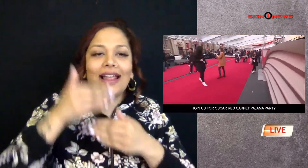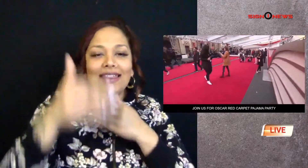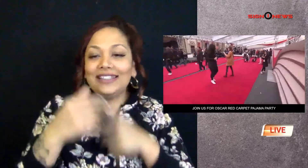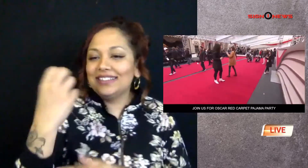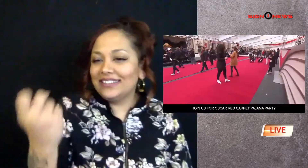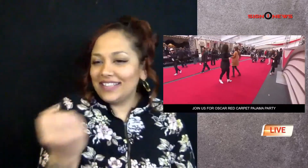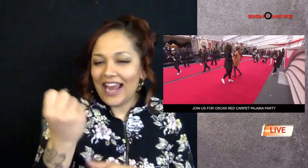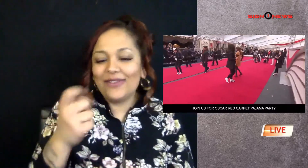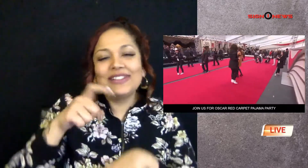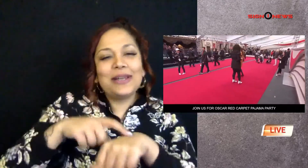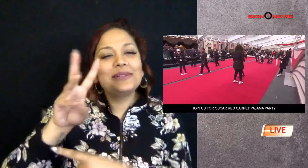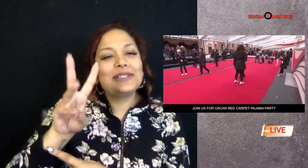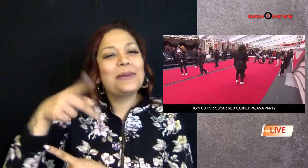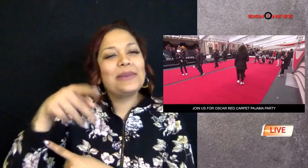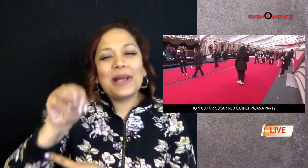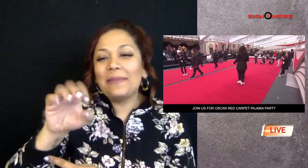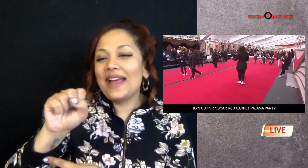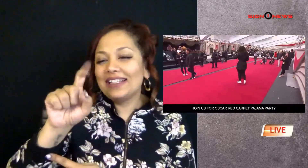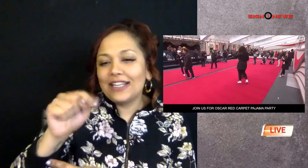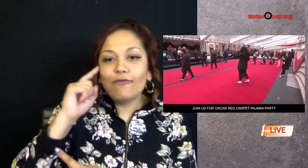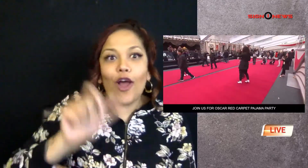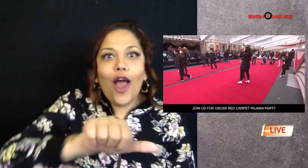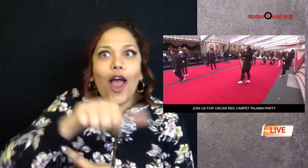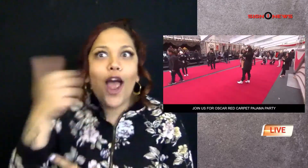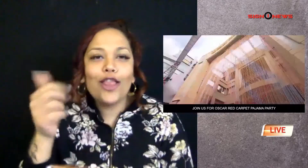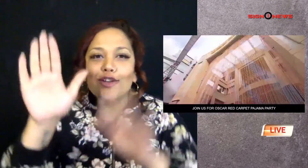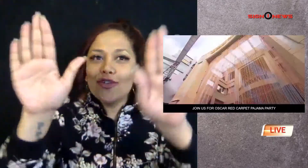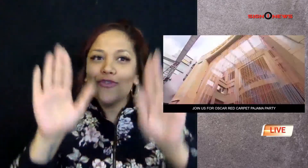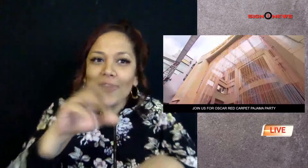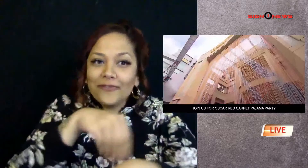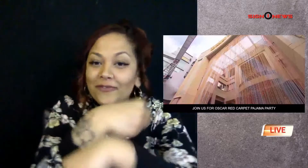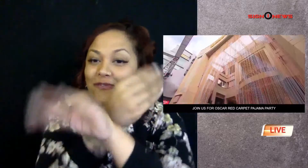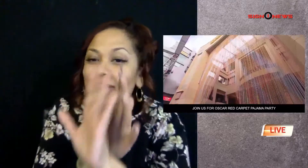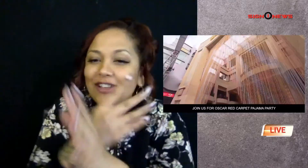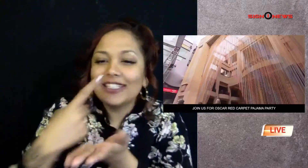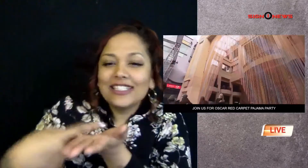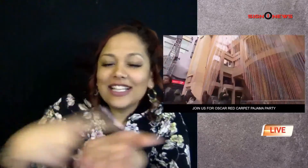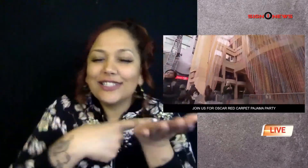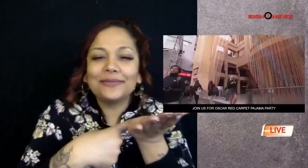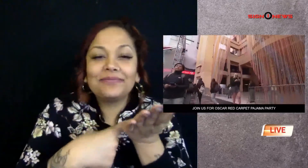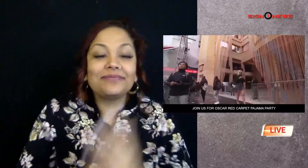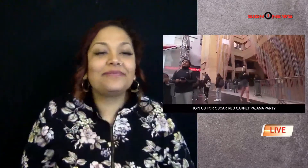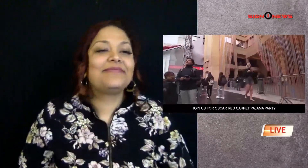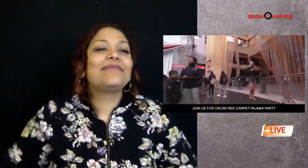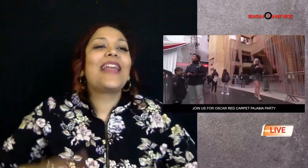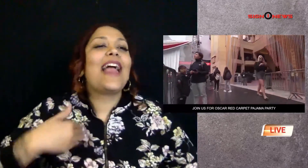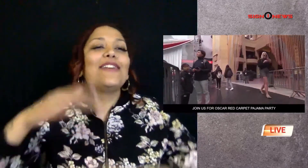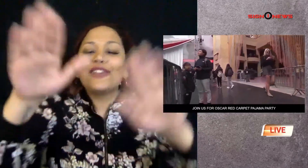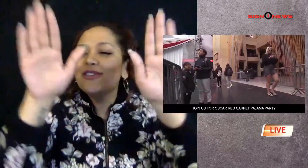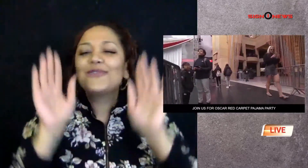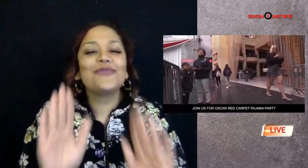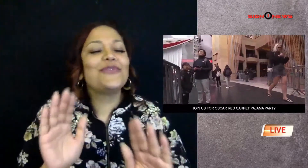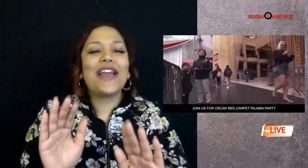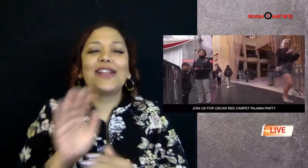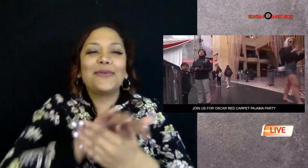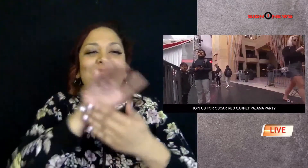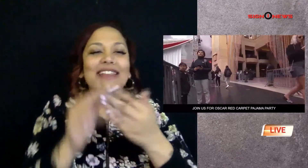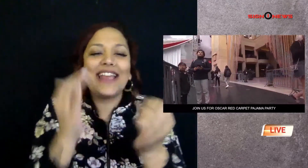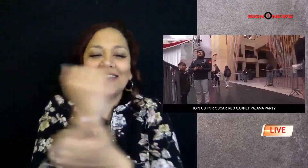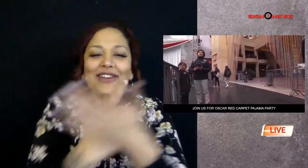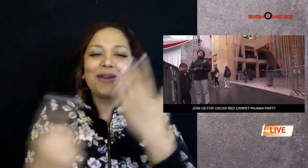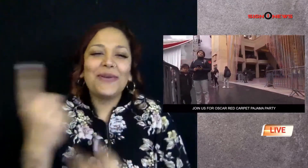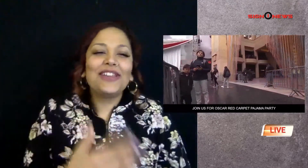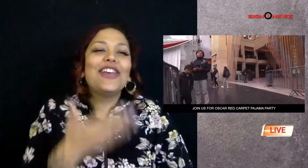Well, as always, be sure to join us next Saturday at 6 p.m. Eastern Time for another